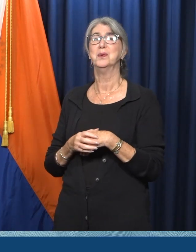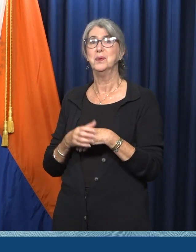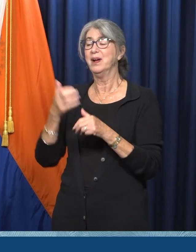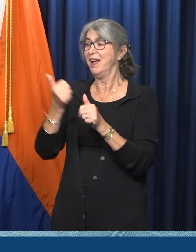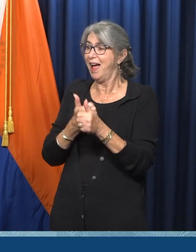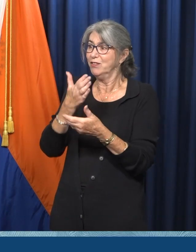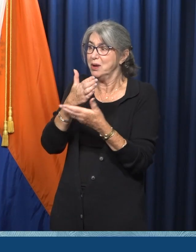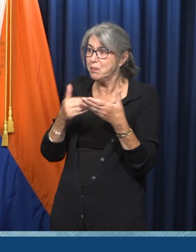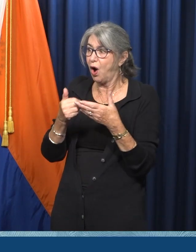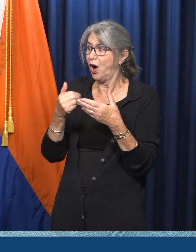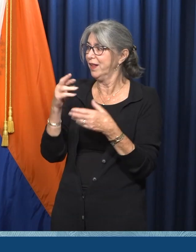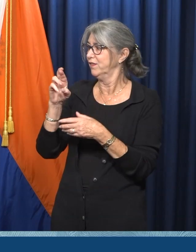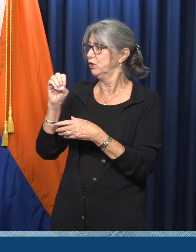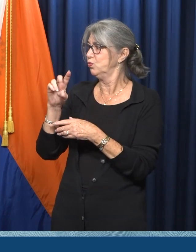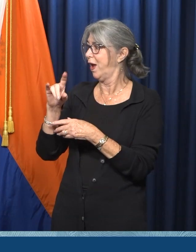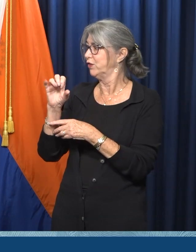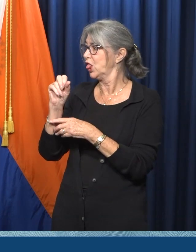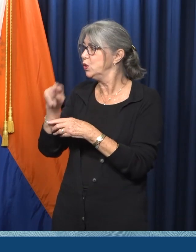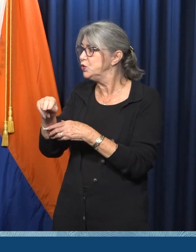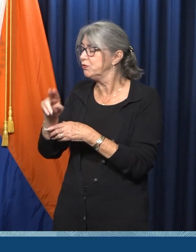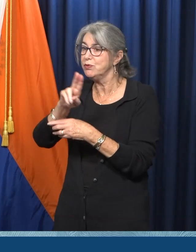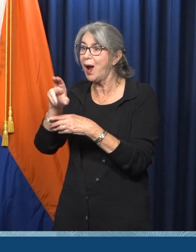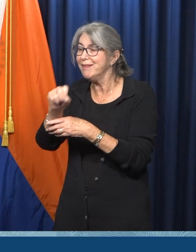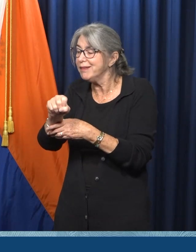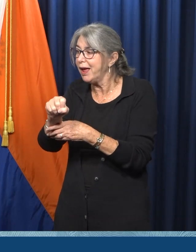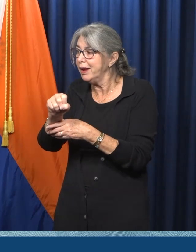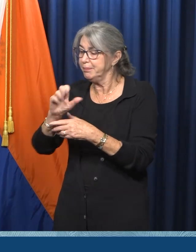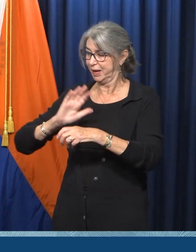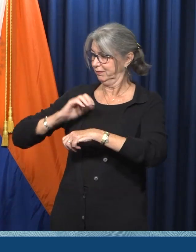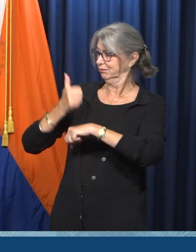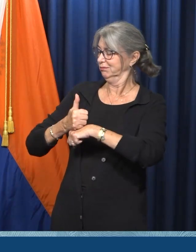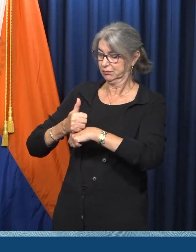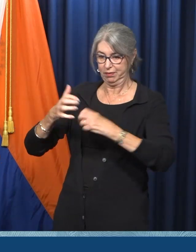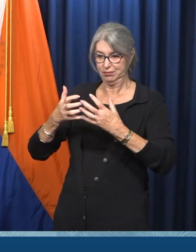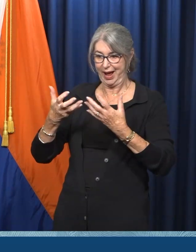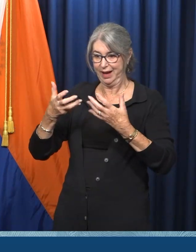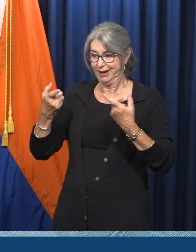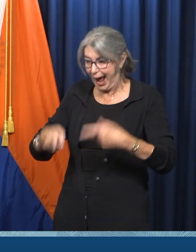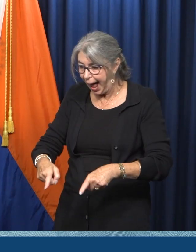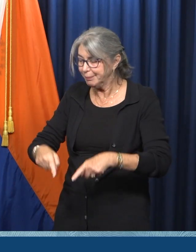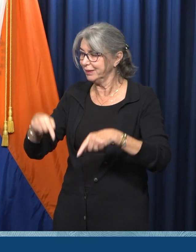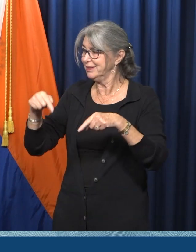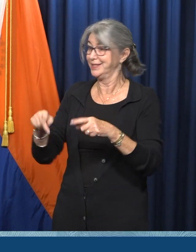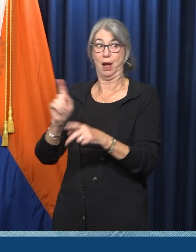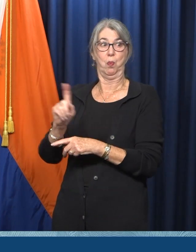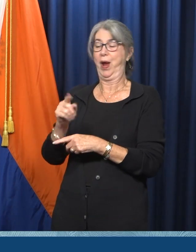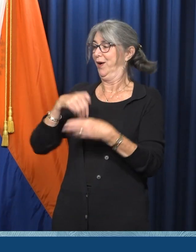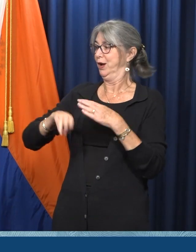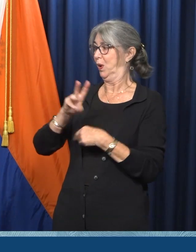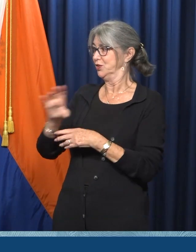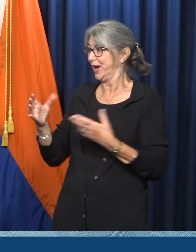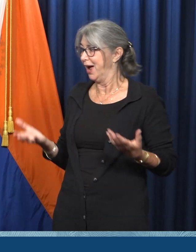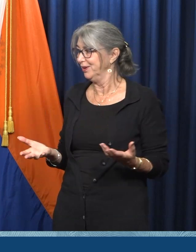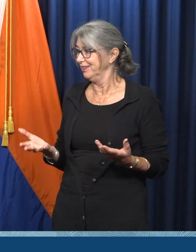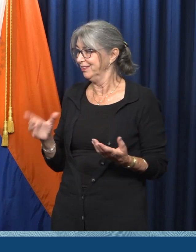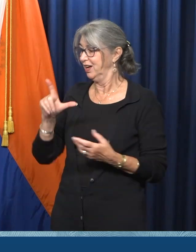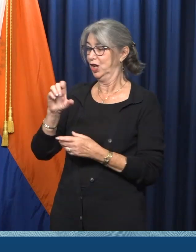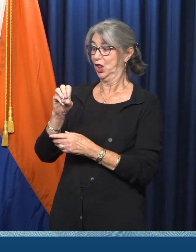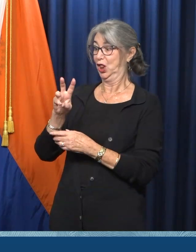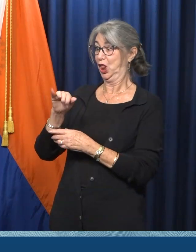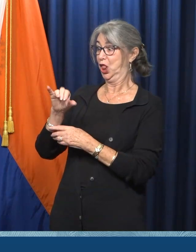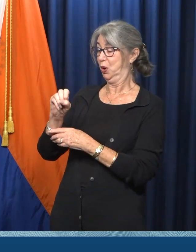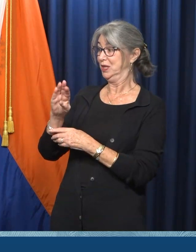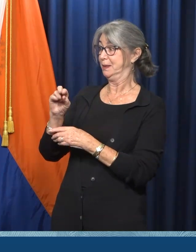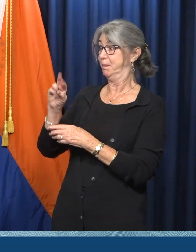Every piece of the revolution, the United States being formed, happened somewhere in Westchester County, and Lewisboro